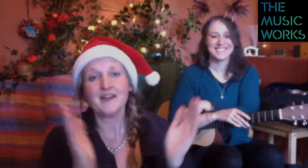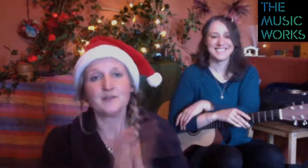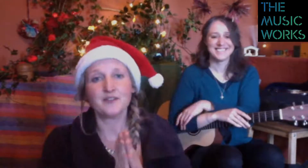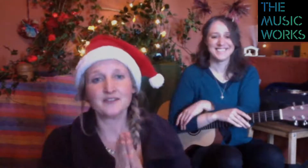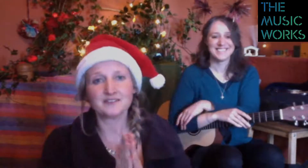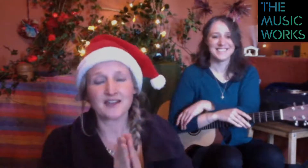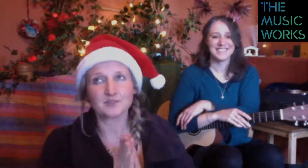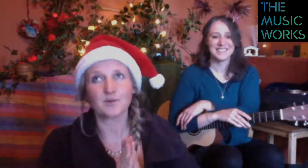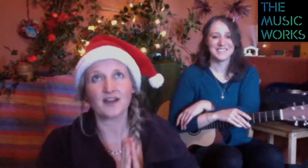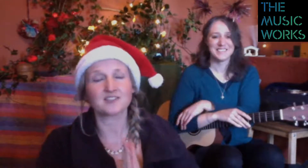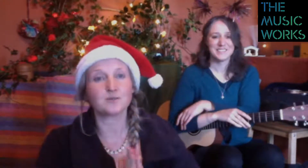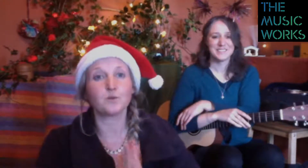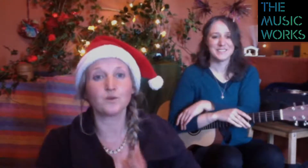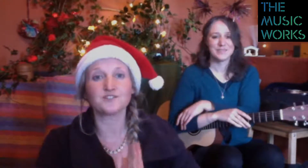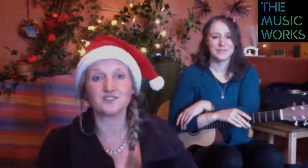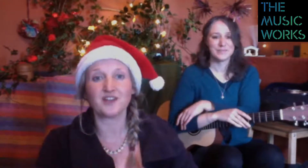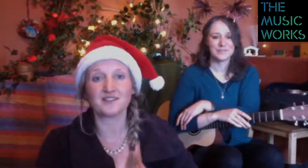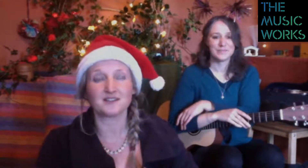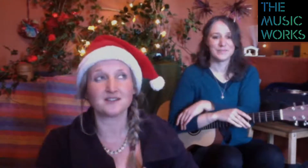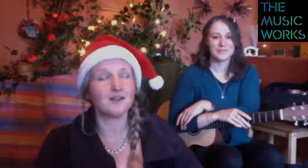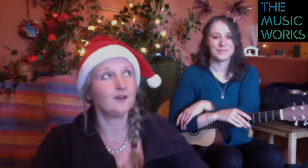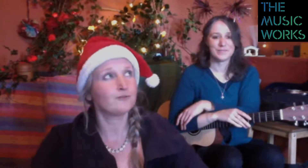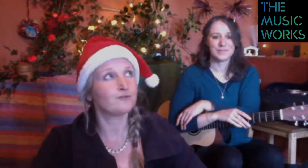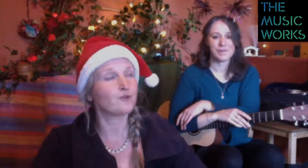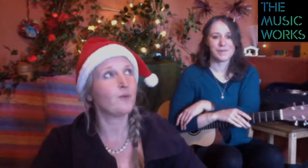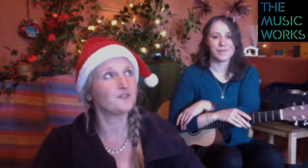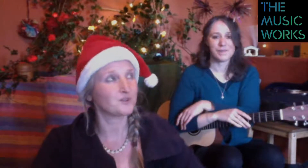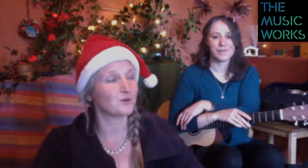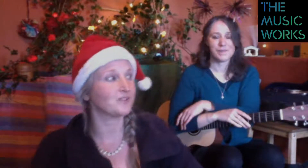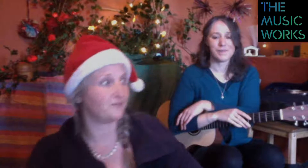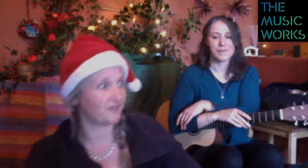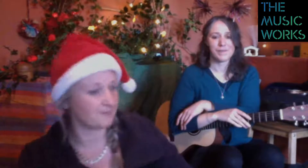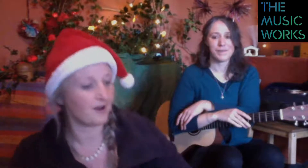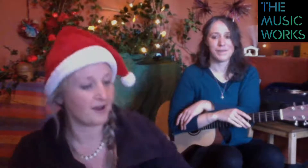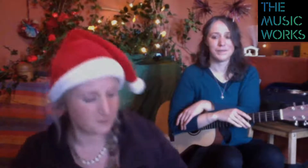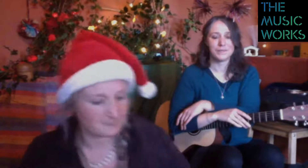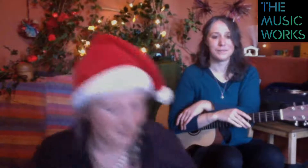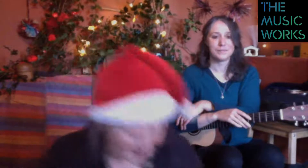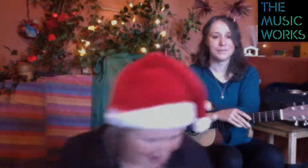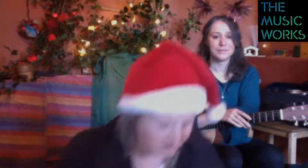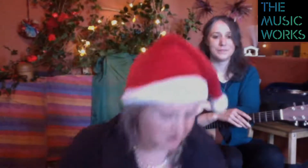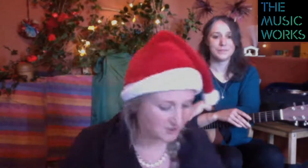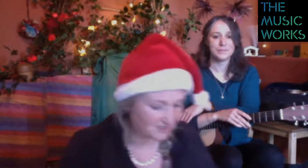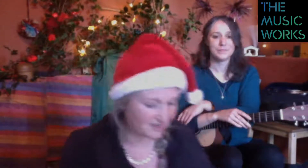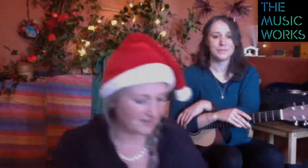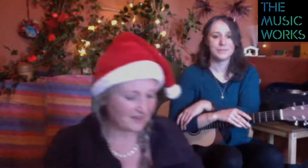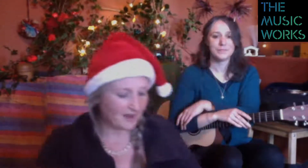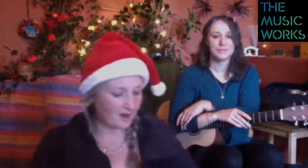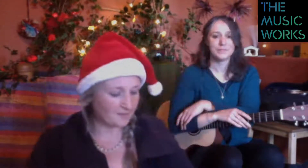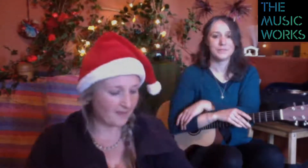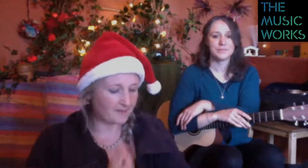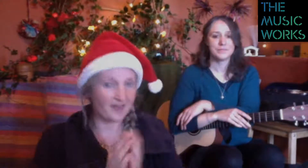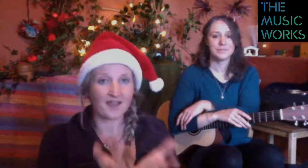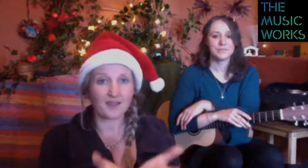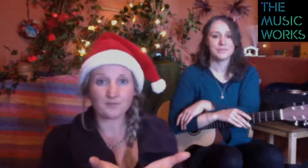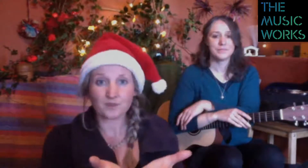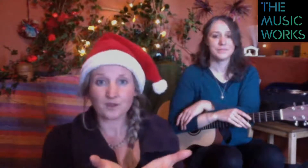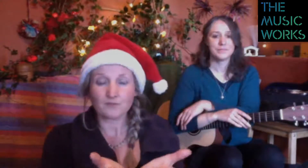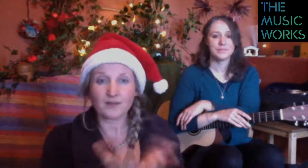This next one actually was suggested from the schools. I think it might have been Paternoster. And they